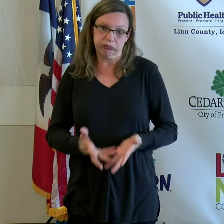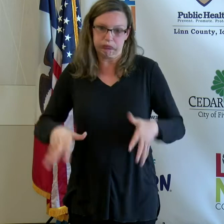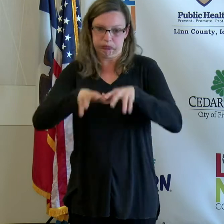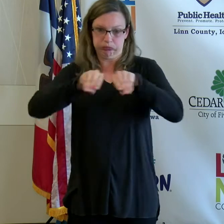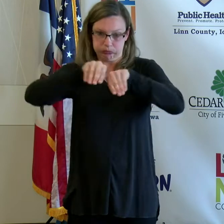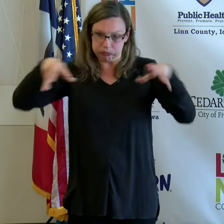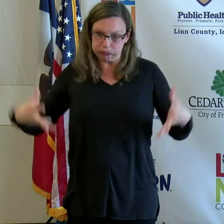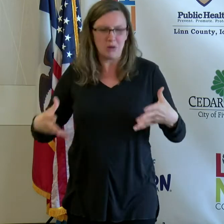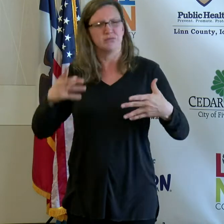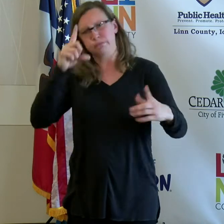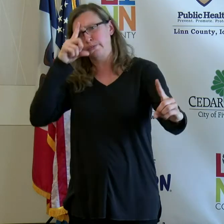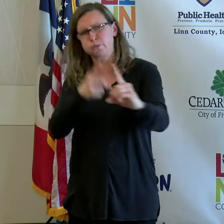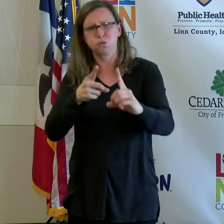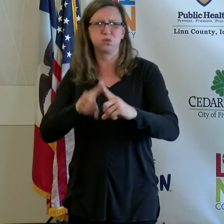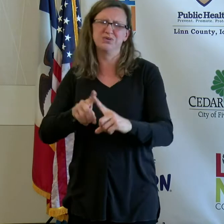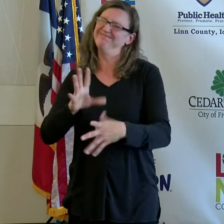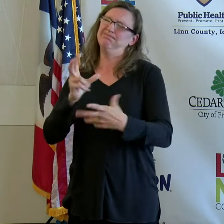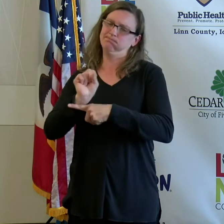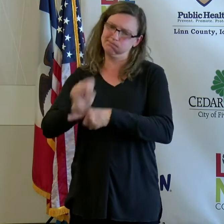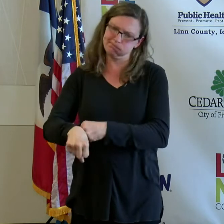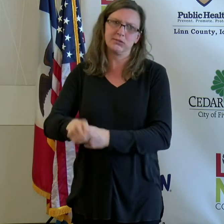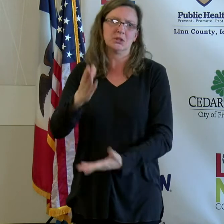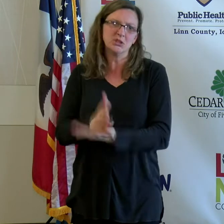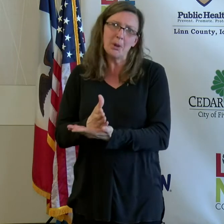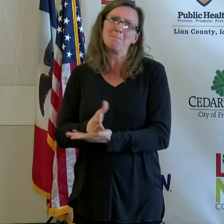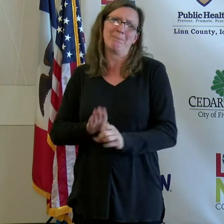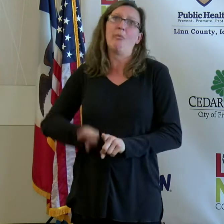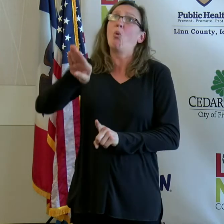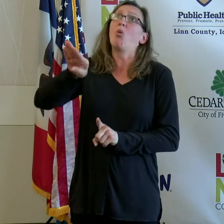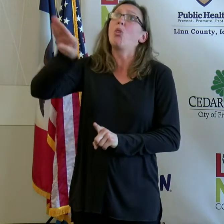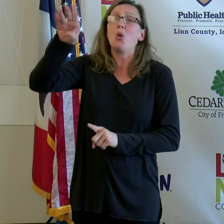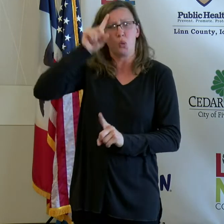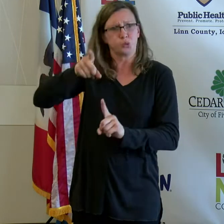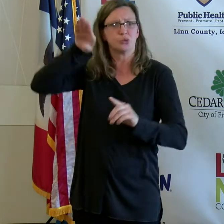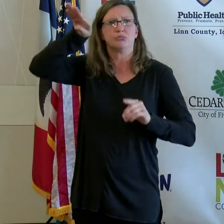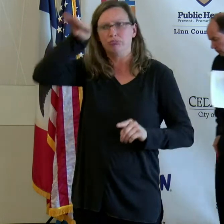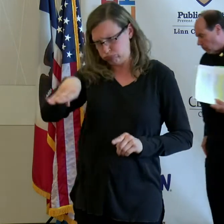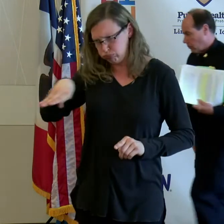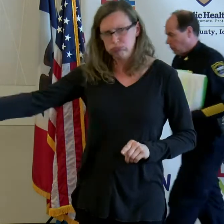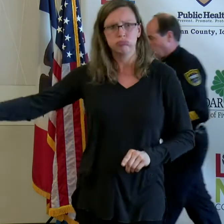community. And now I'll introduce Supervisor Stacy Walker.